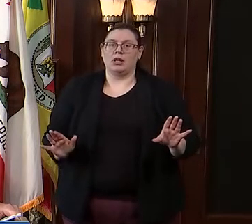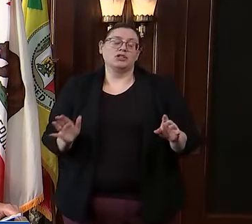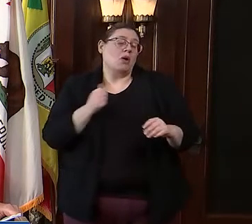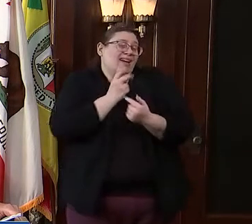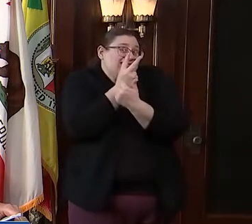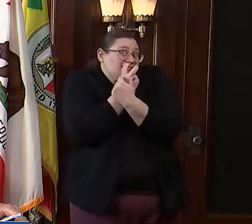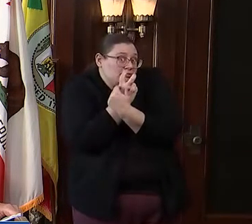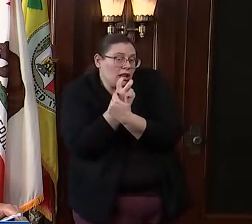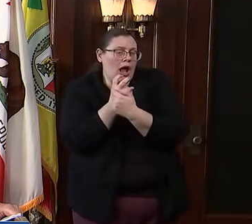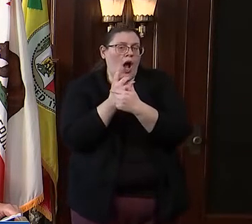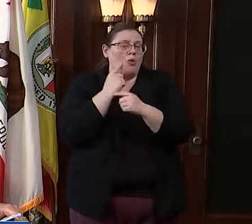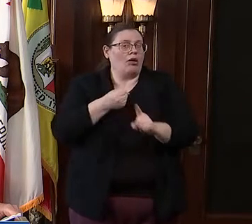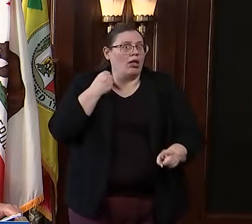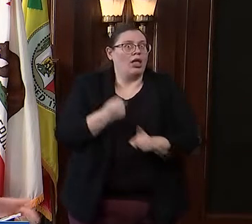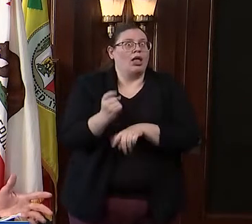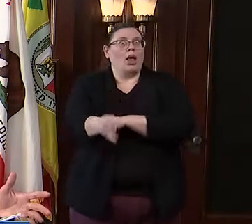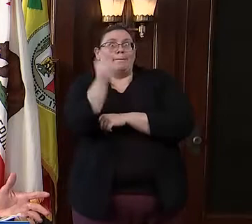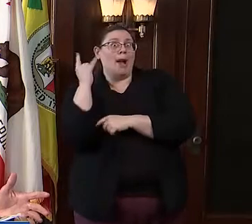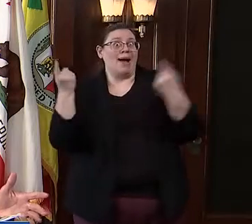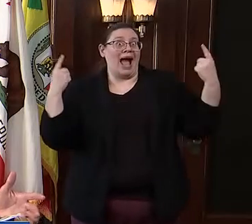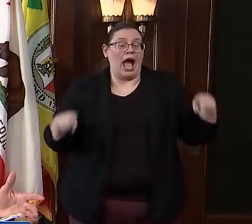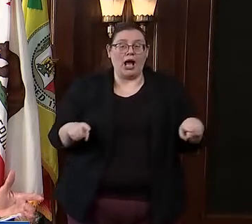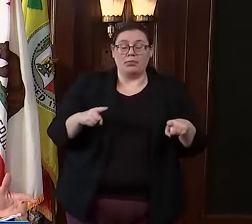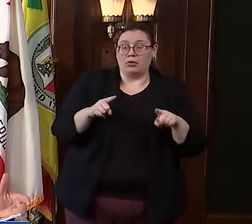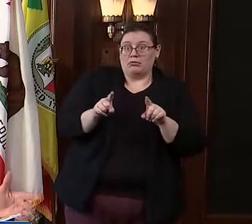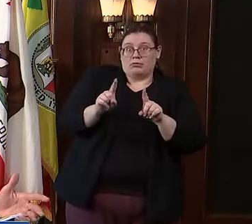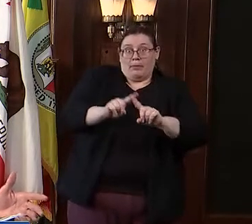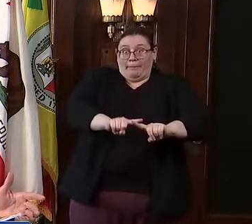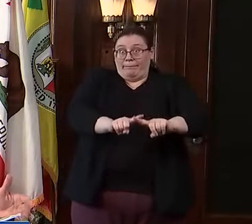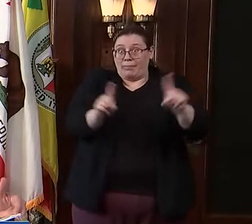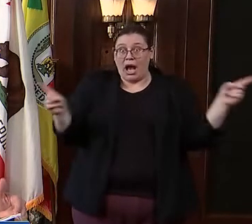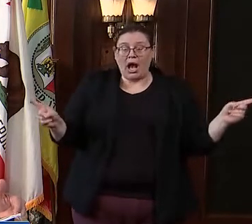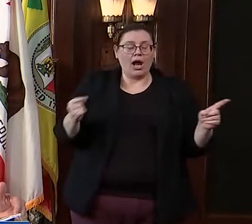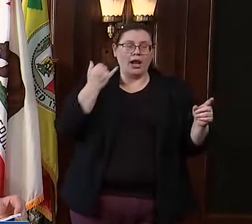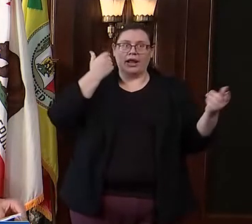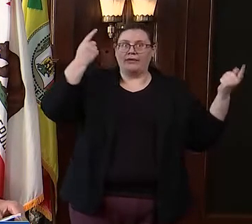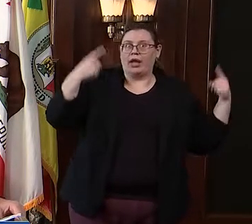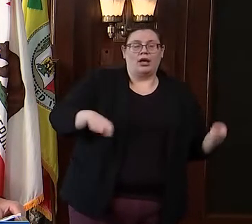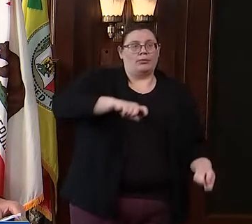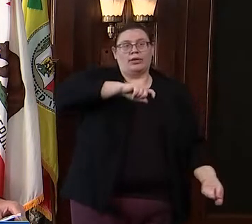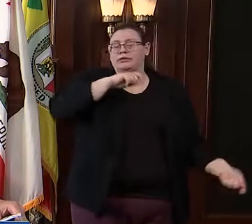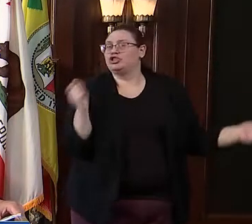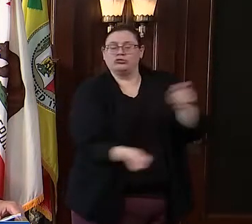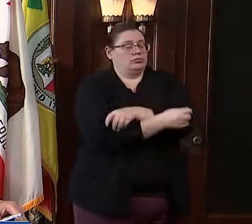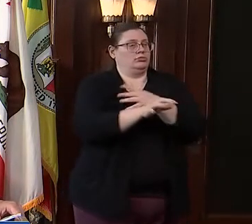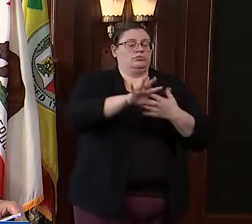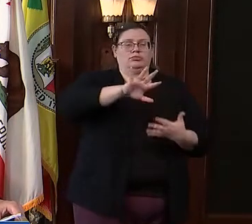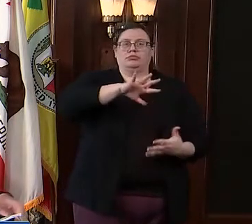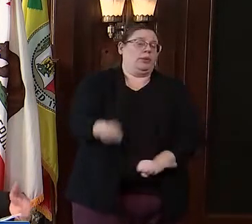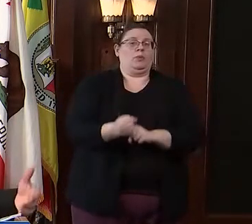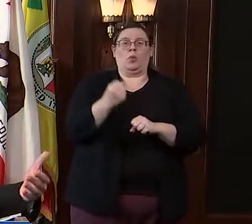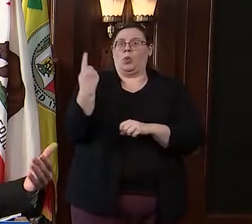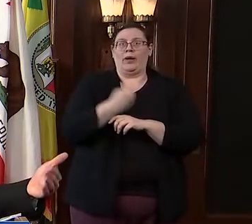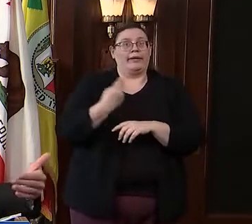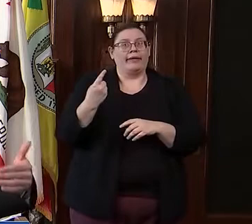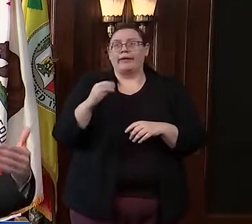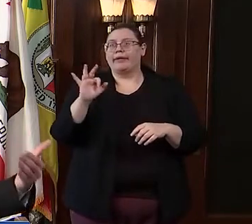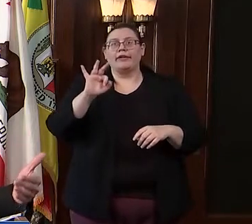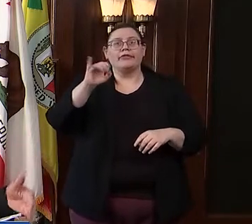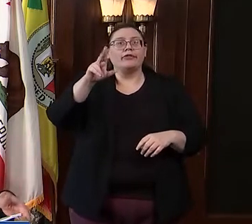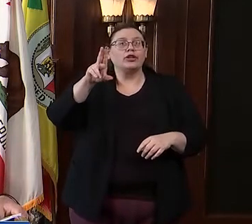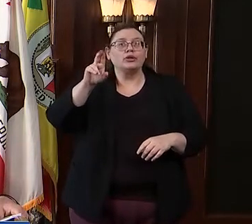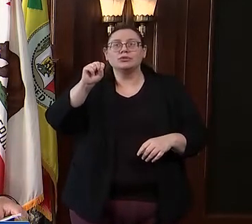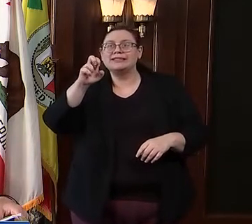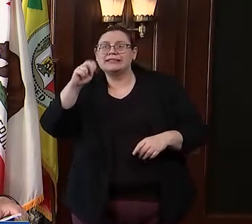ever on a dime we have to step backwards. But should something radical happen, and it happens within a day or two, flu season comes, we see the weather change,